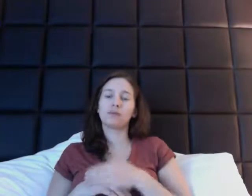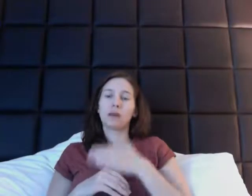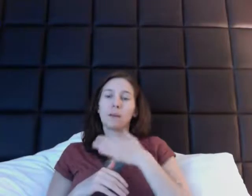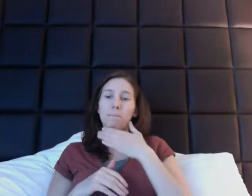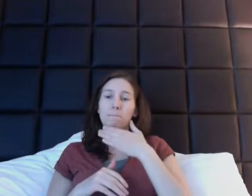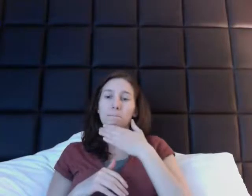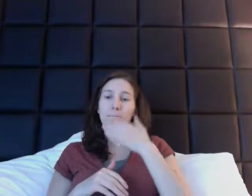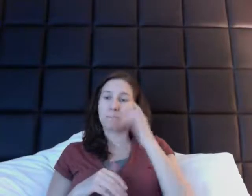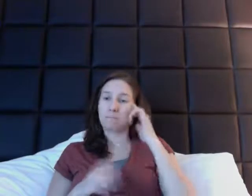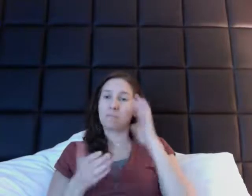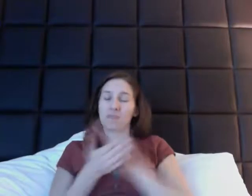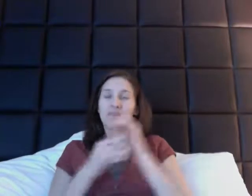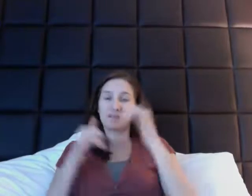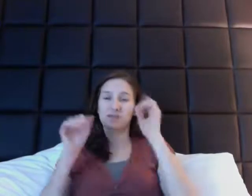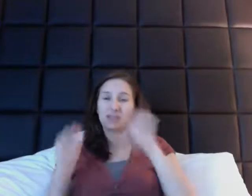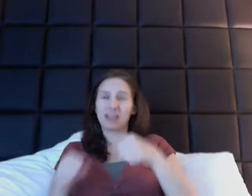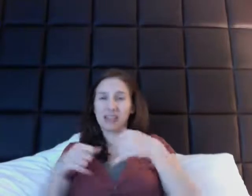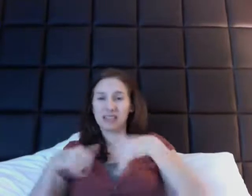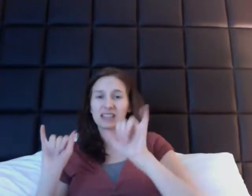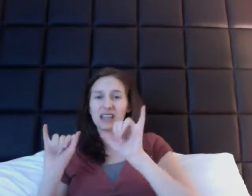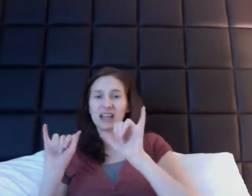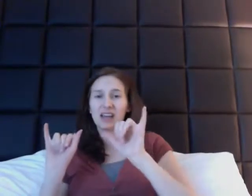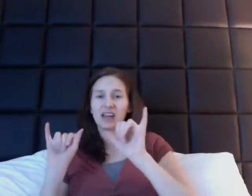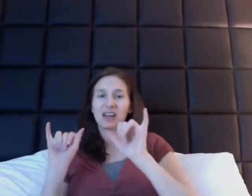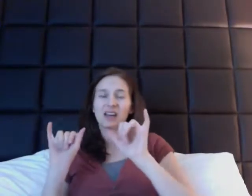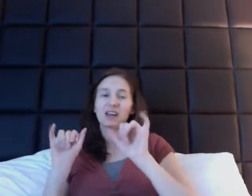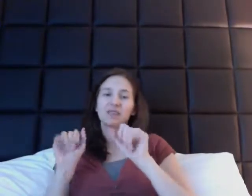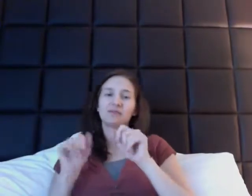I bet you mean more than you mind.